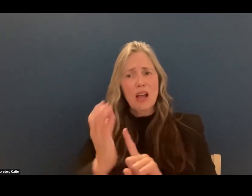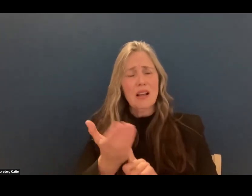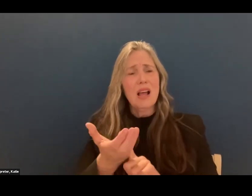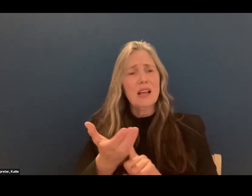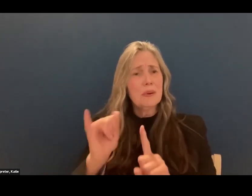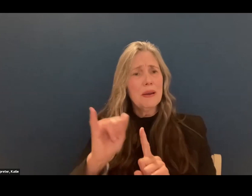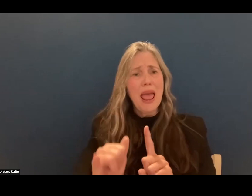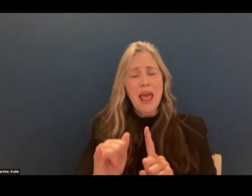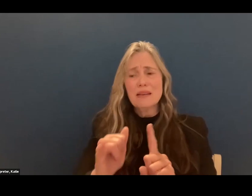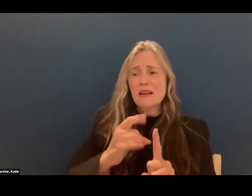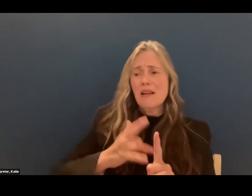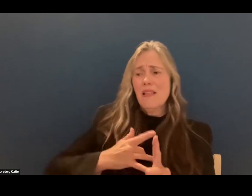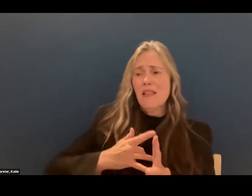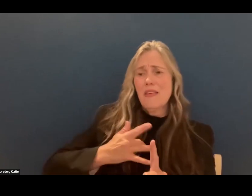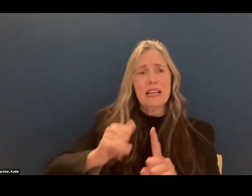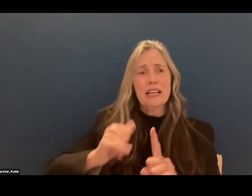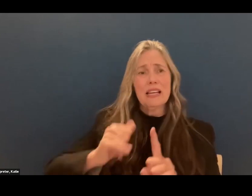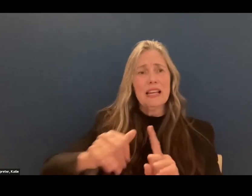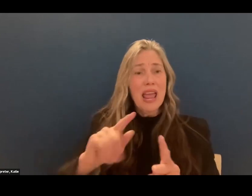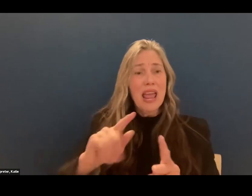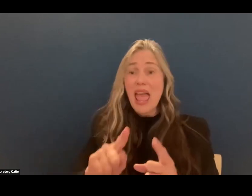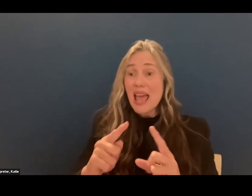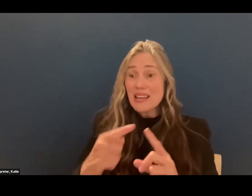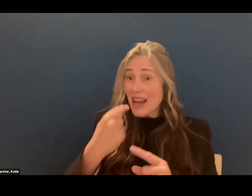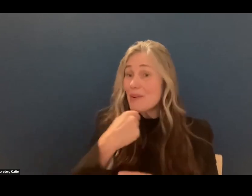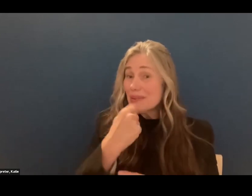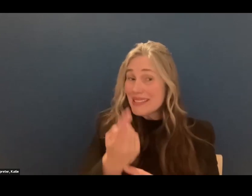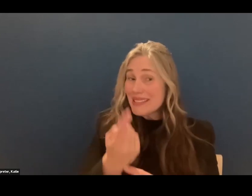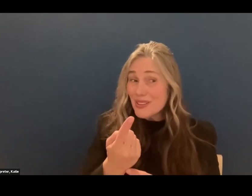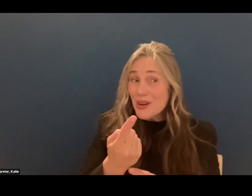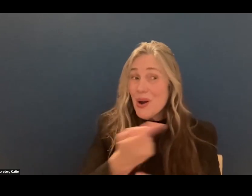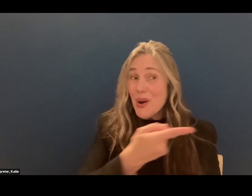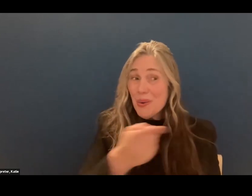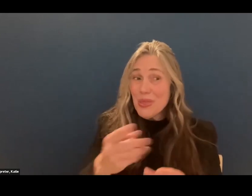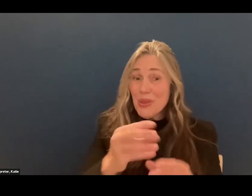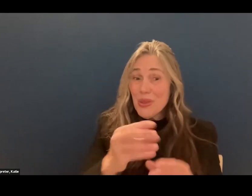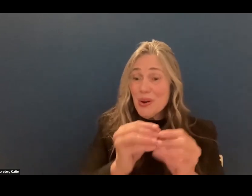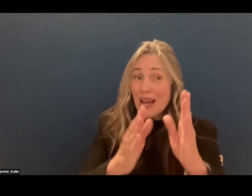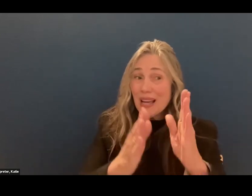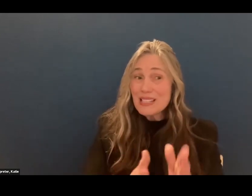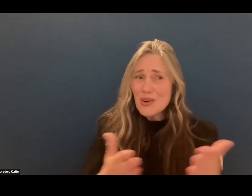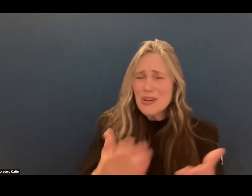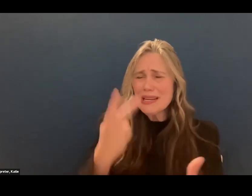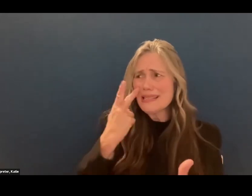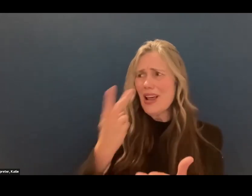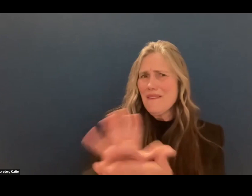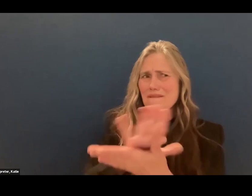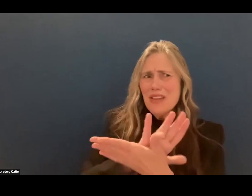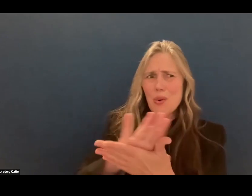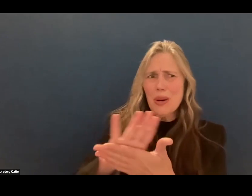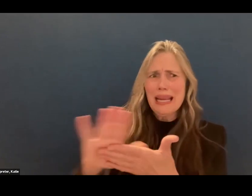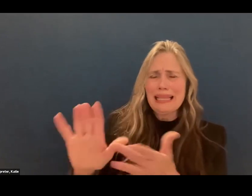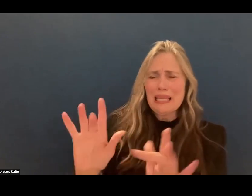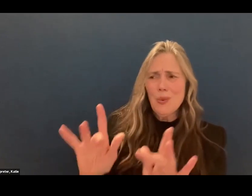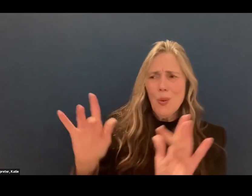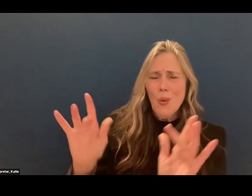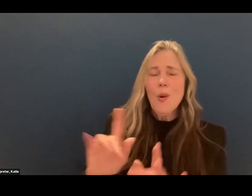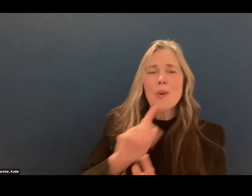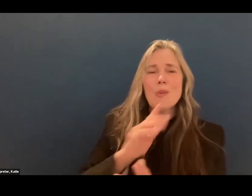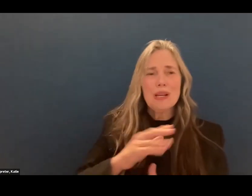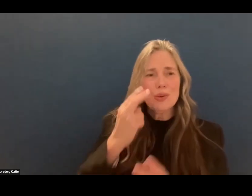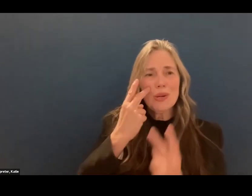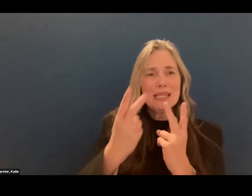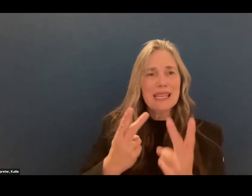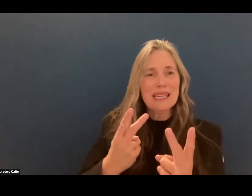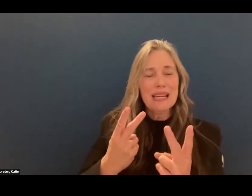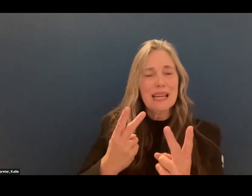will tell you that also appeared to be highly clean. I really enjoyed seeing that. In each case, the